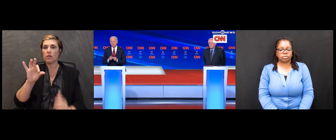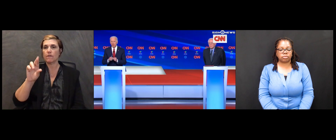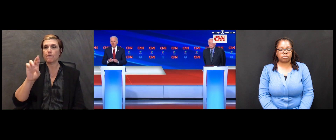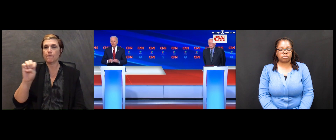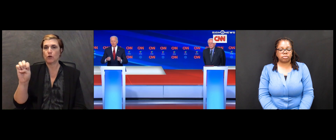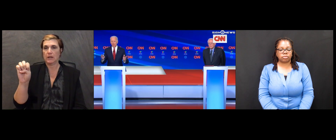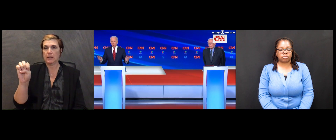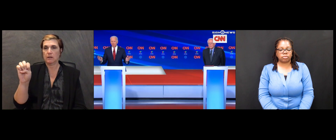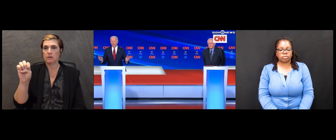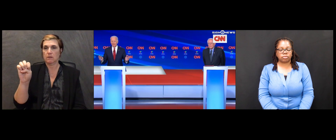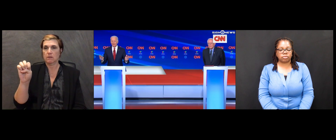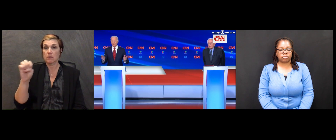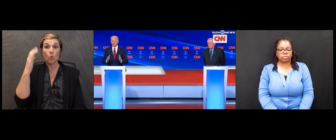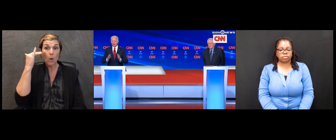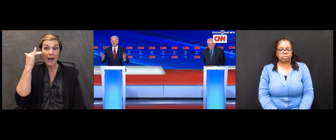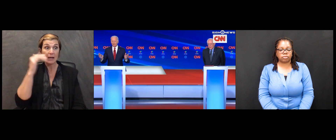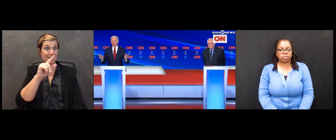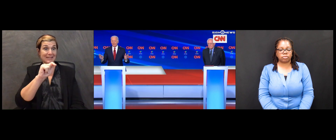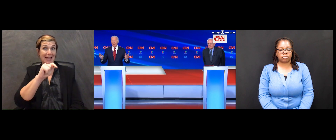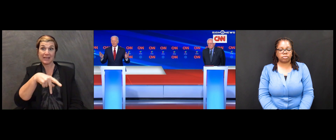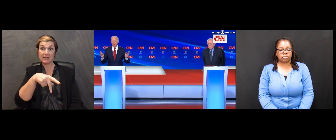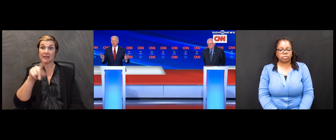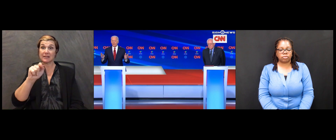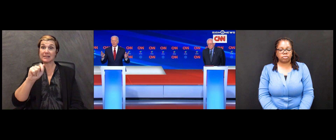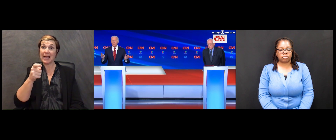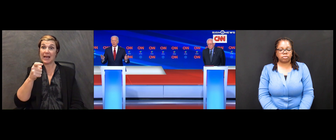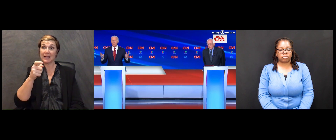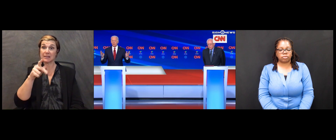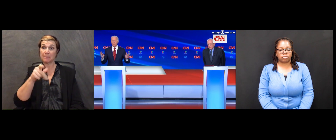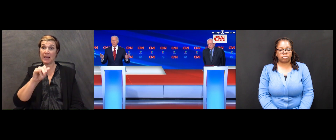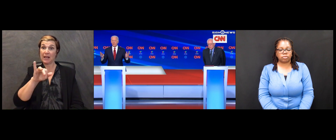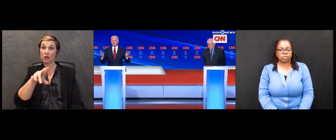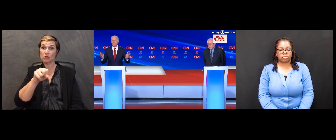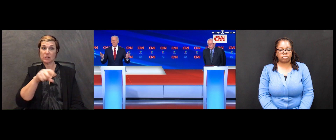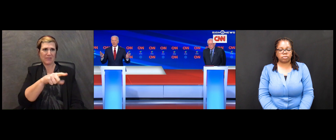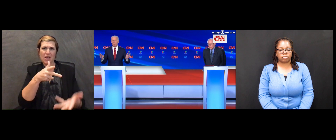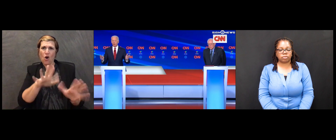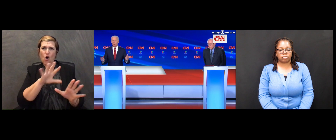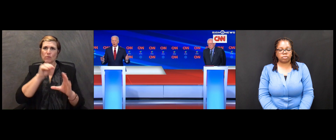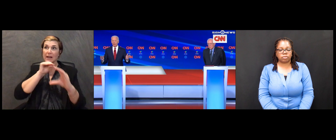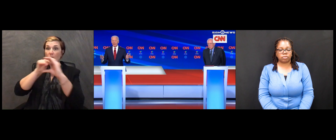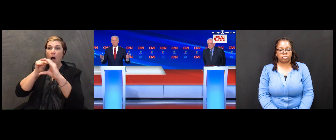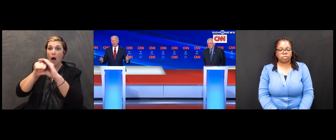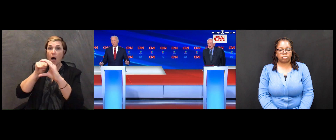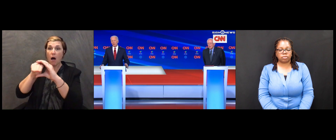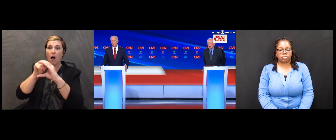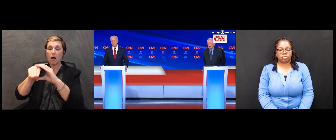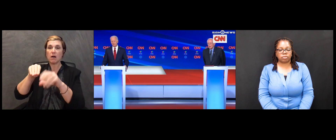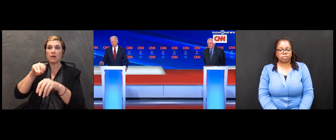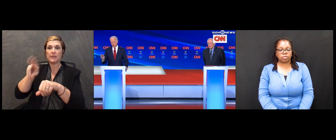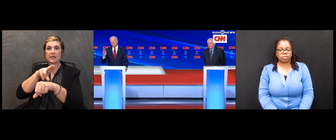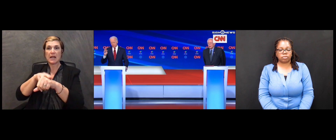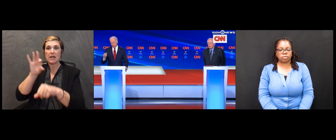the taxpayers generally. Generally. It has nothing to do with Bernie's Medicare for All. And by